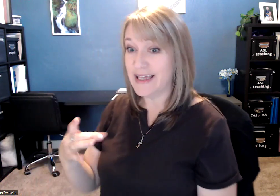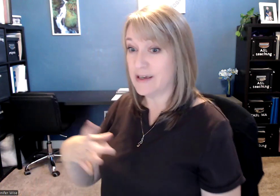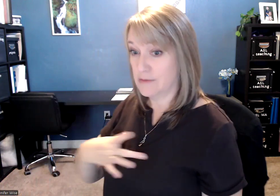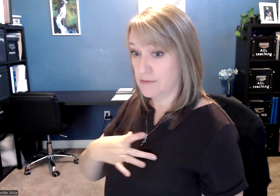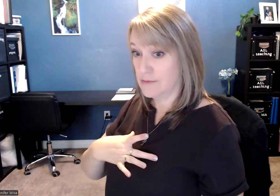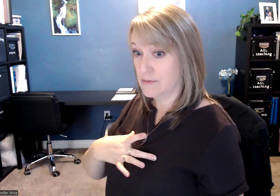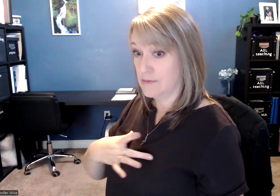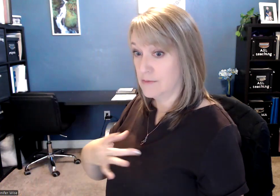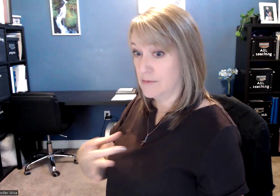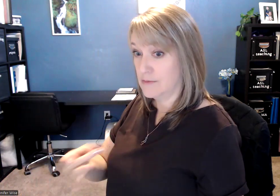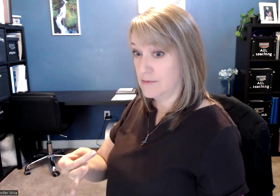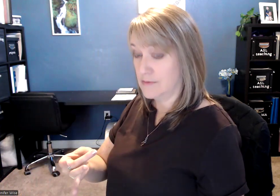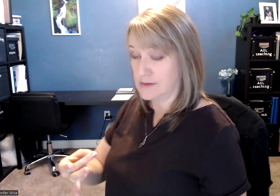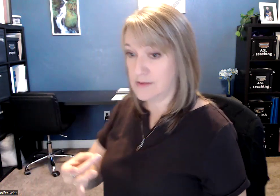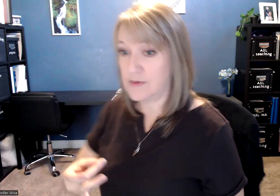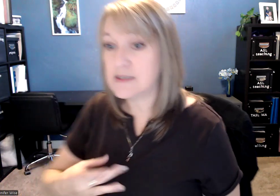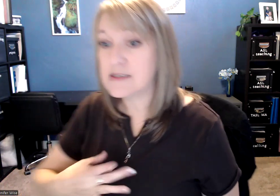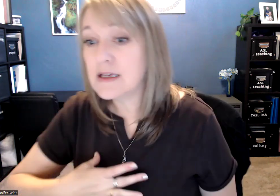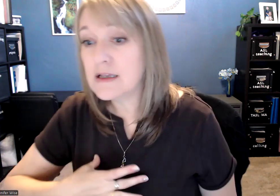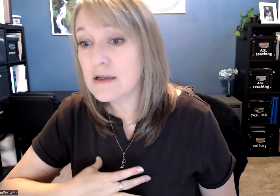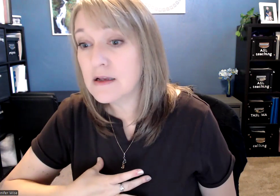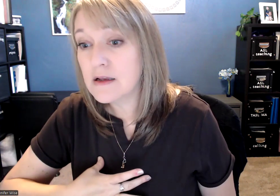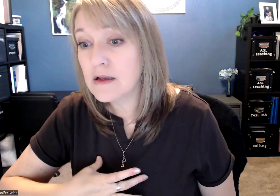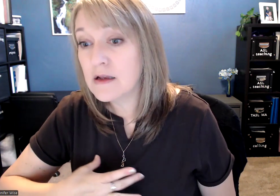like, if you can see it,